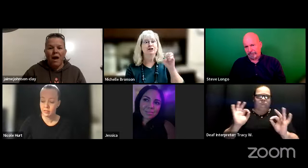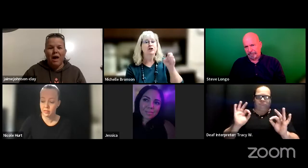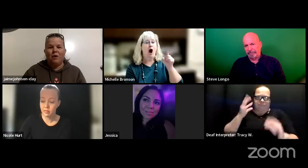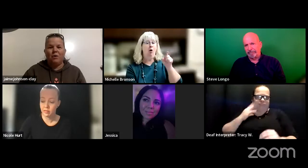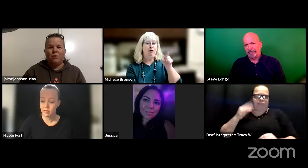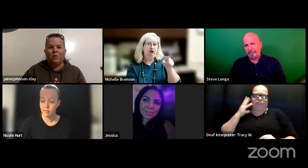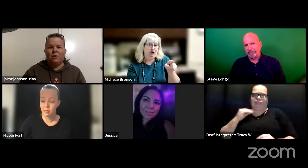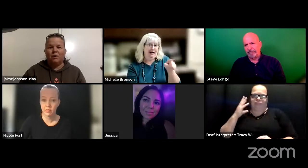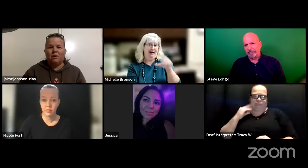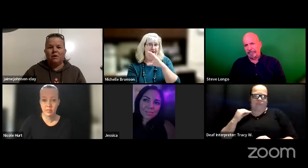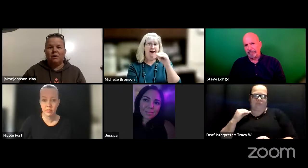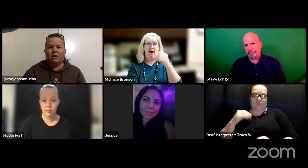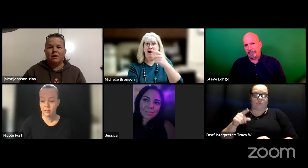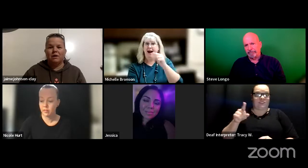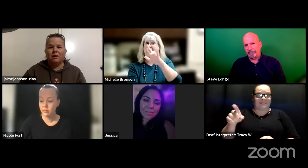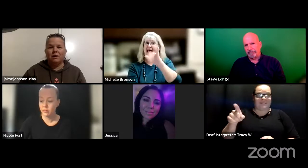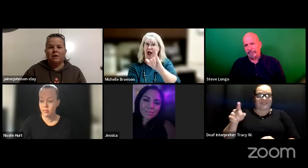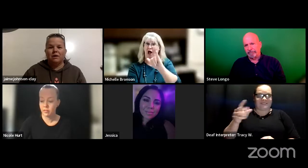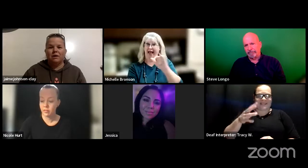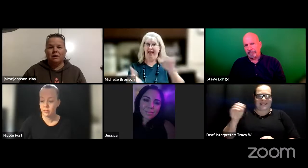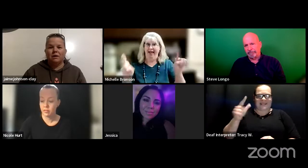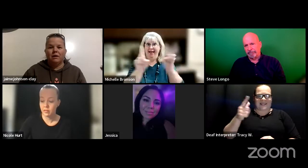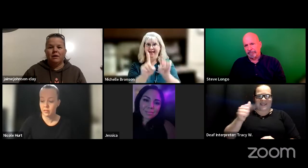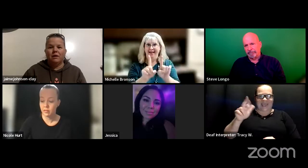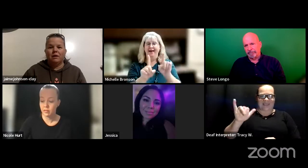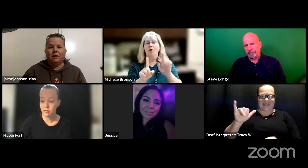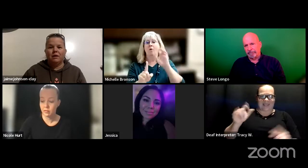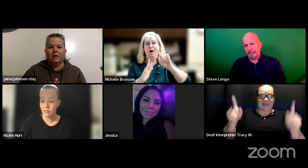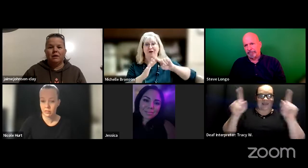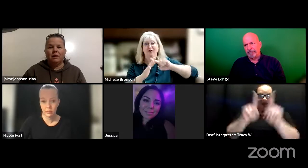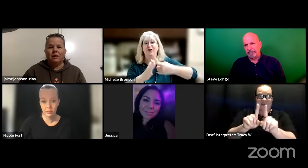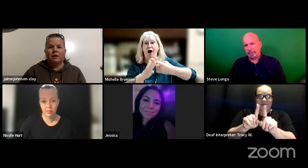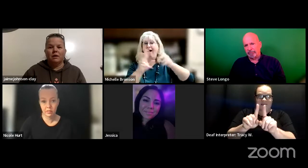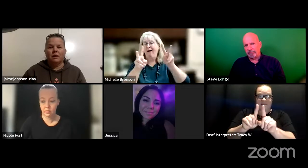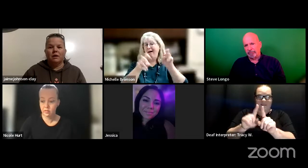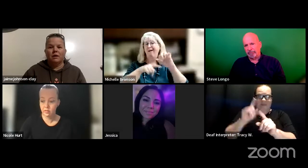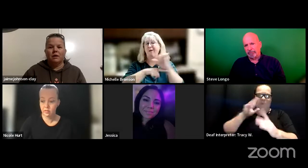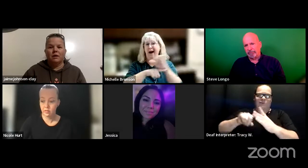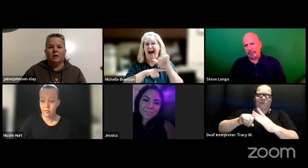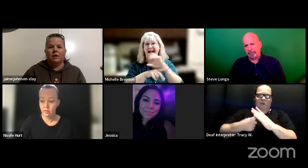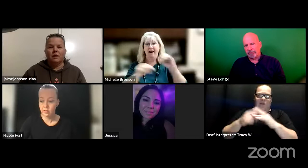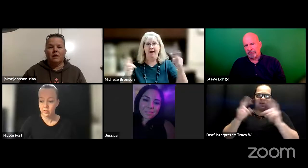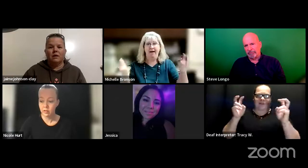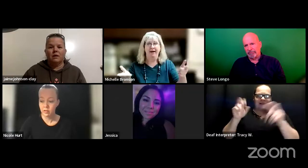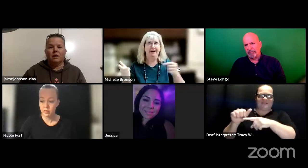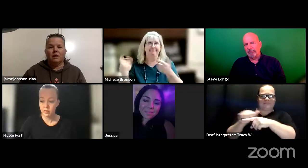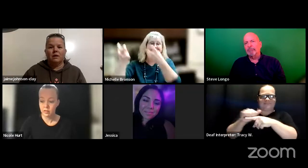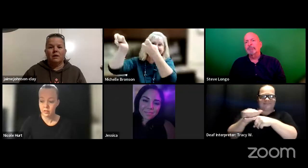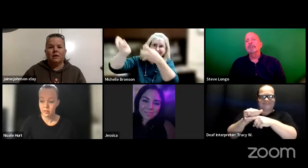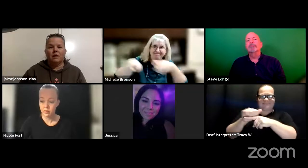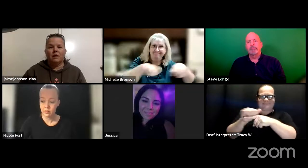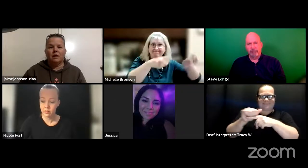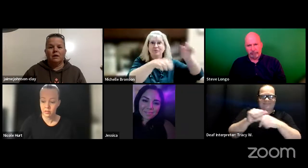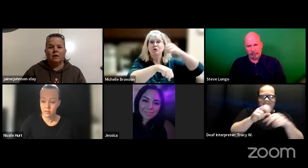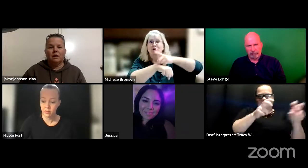and invoices. So we are grateful that she and Gary will be working